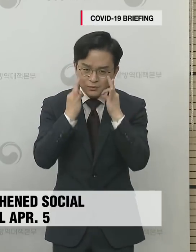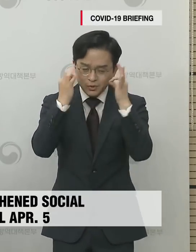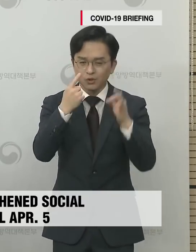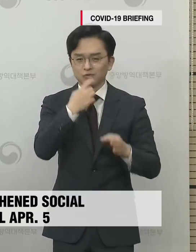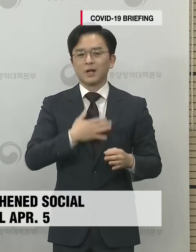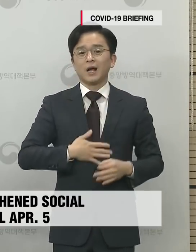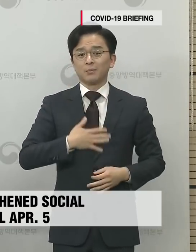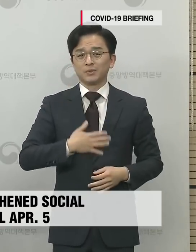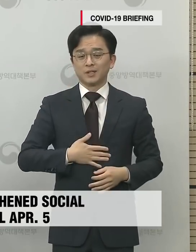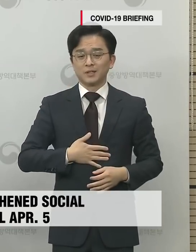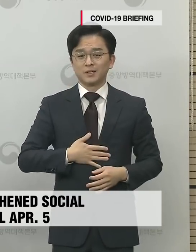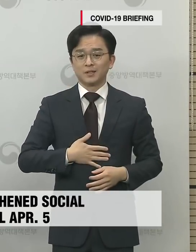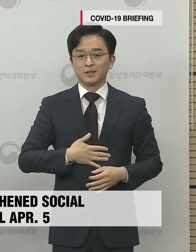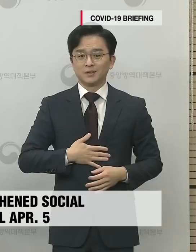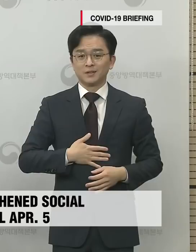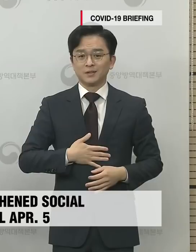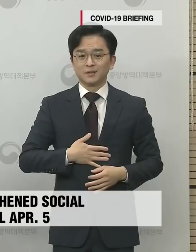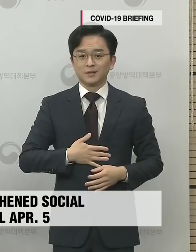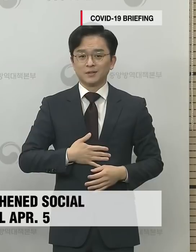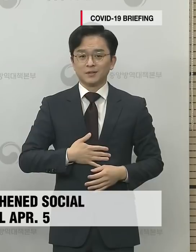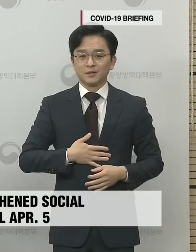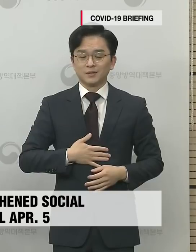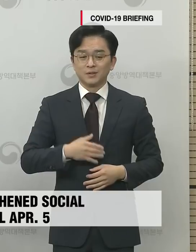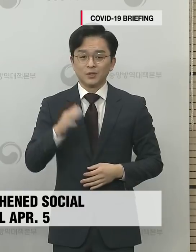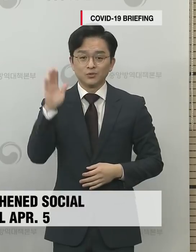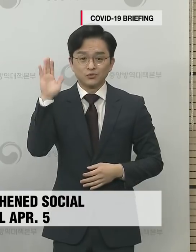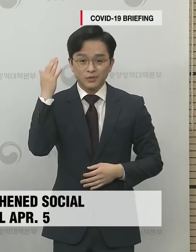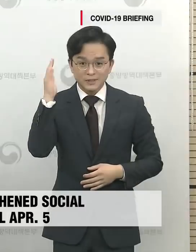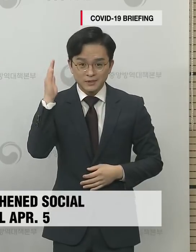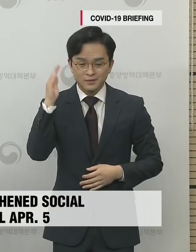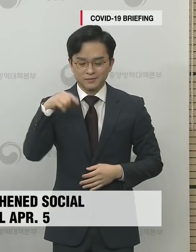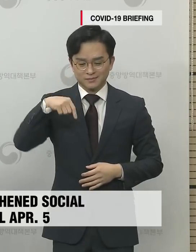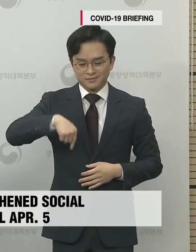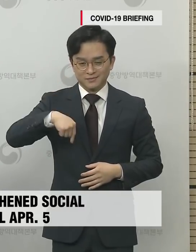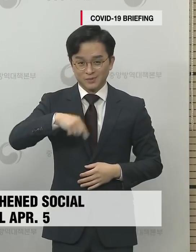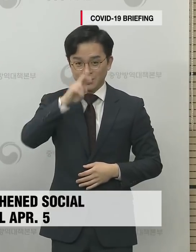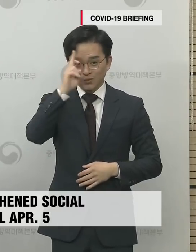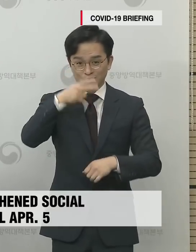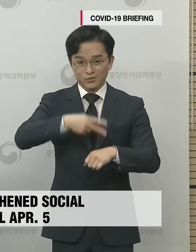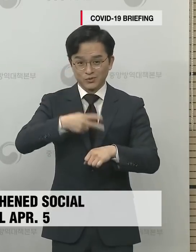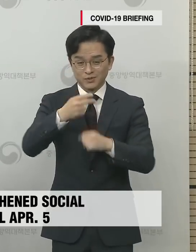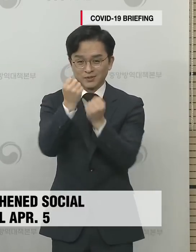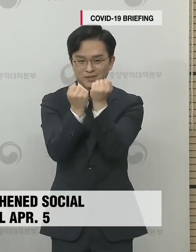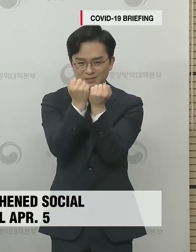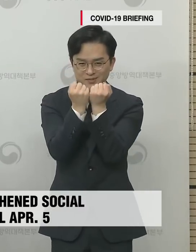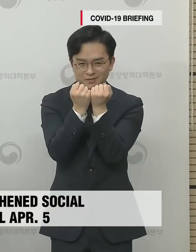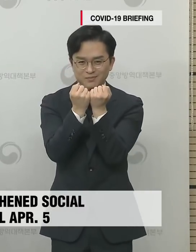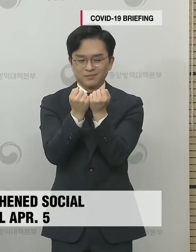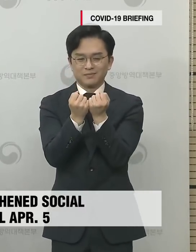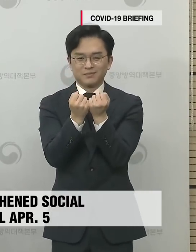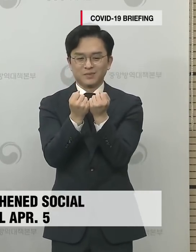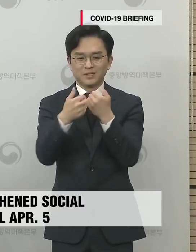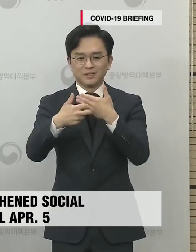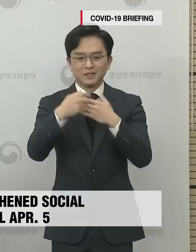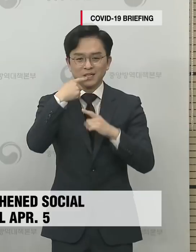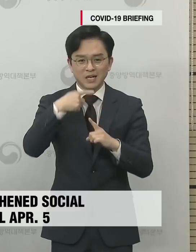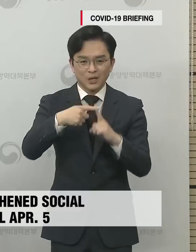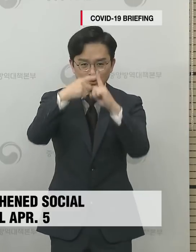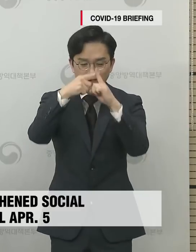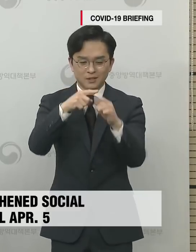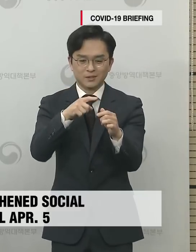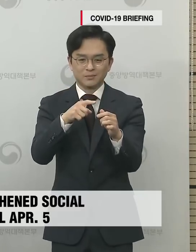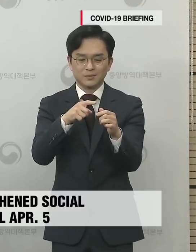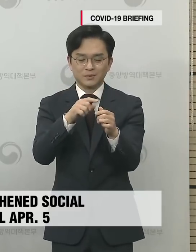staff. However, during the briefing, we believe that some of the announcements on the figures of the medical staff's